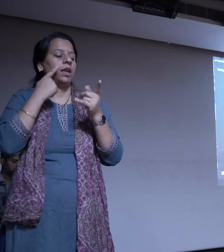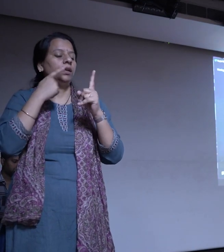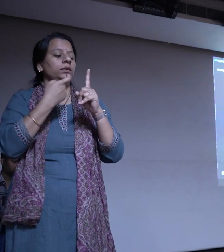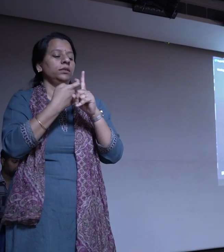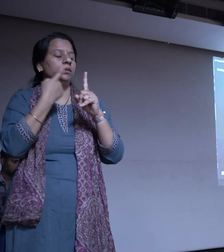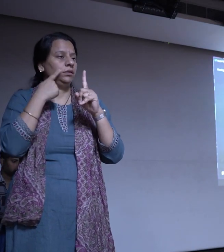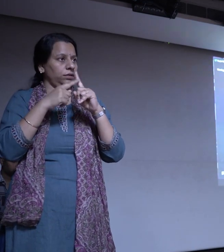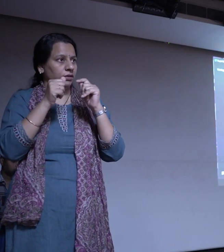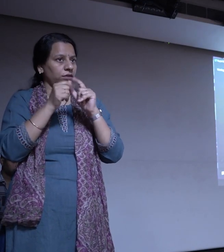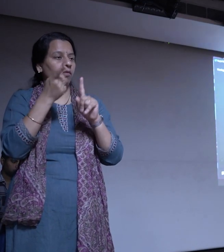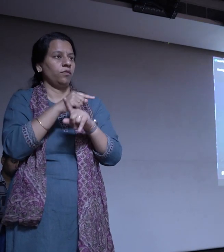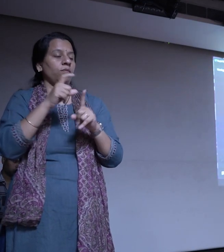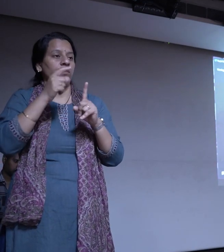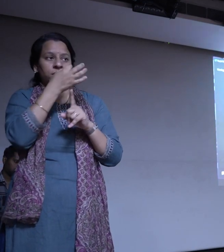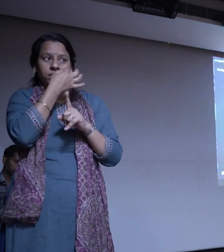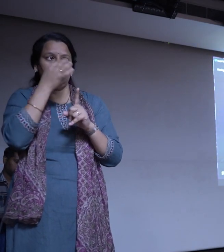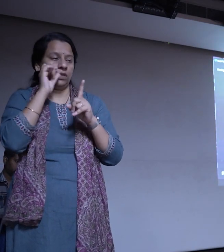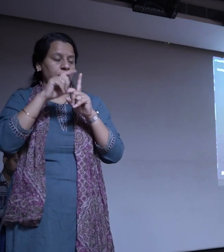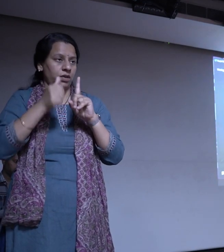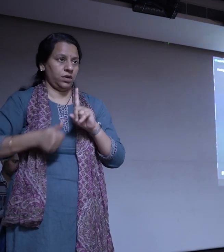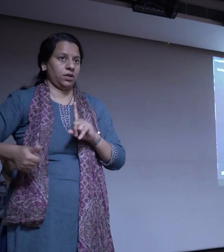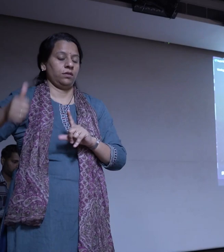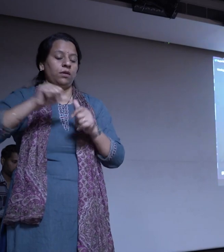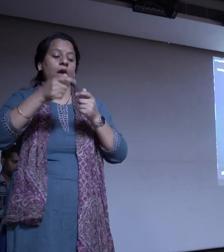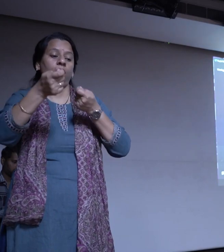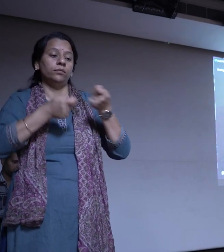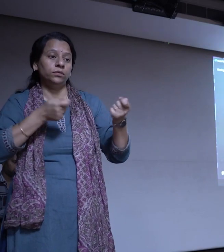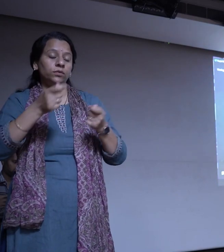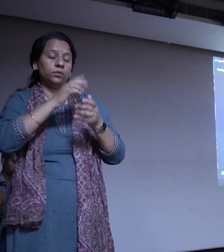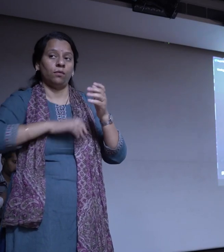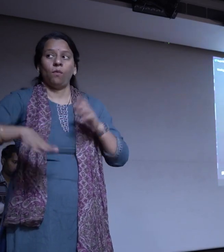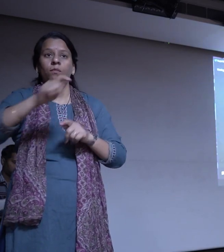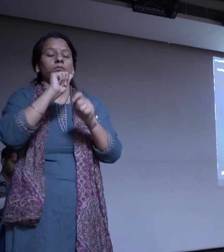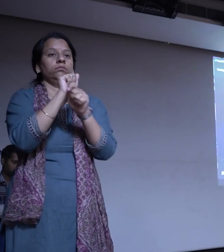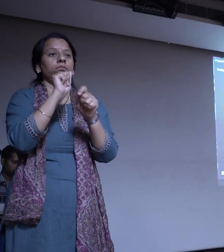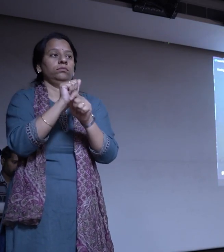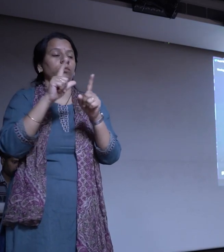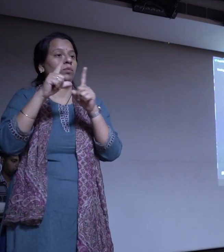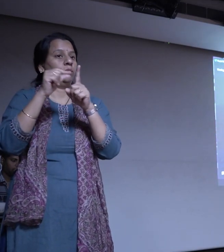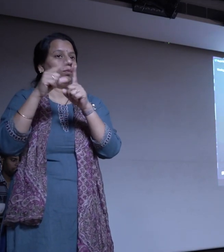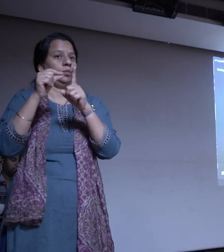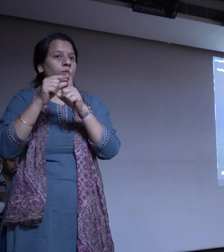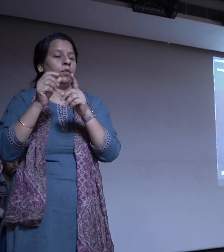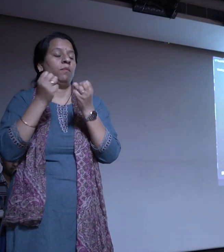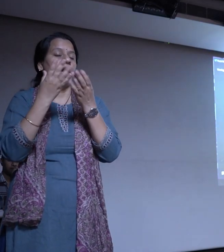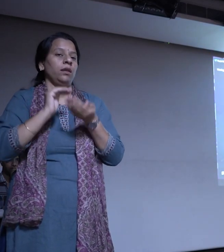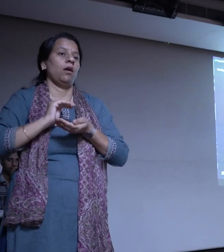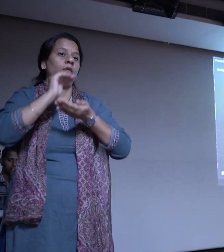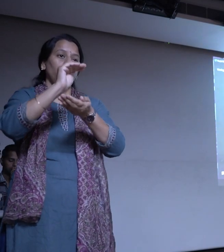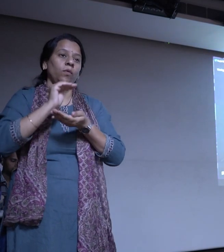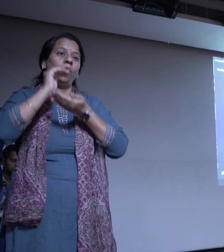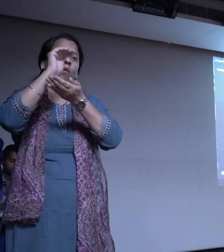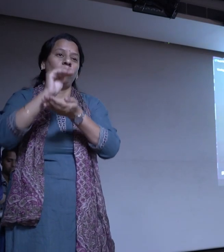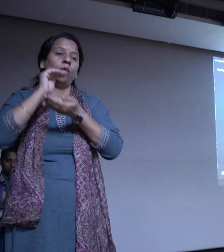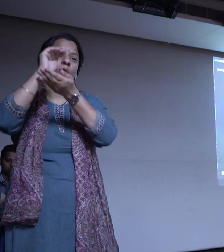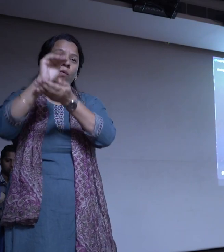has worked as a clinician and academician administrative across the country he's the recipient of various Awards including the